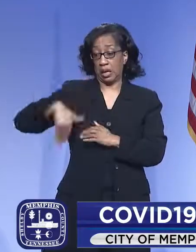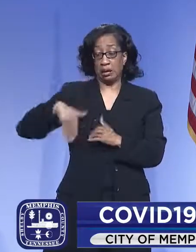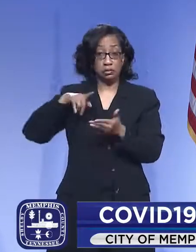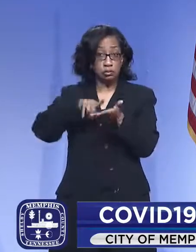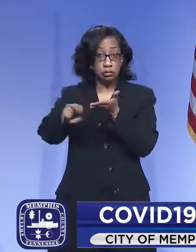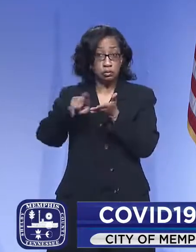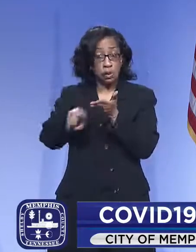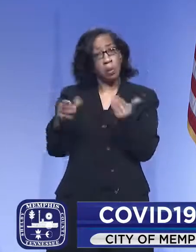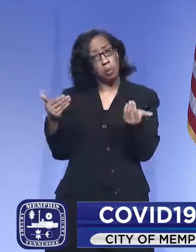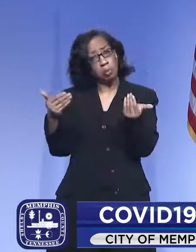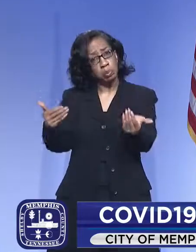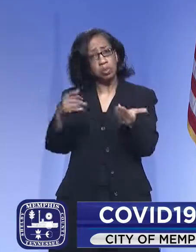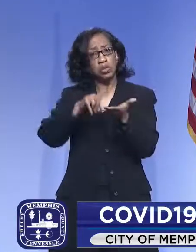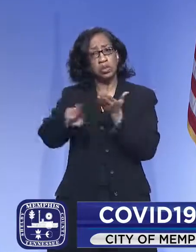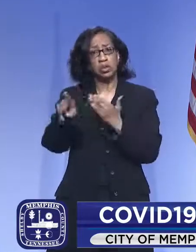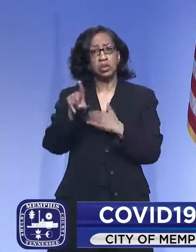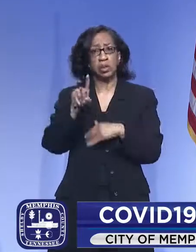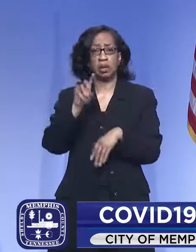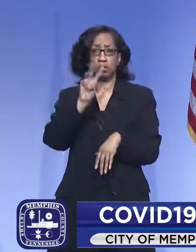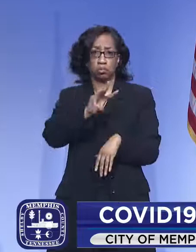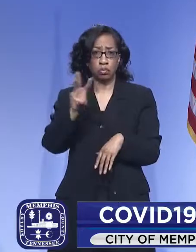while, I encourage you to do so, the